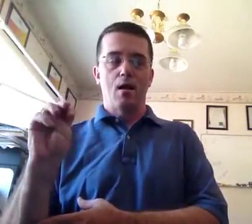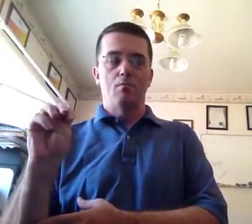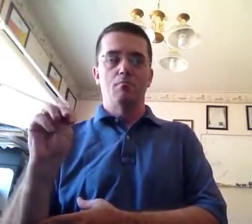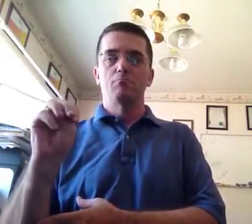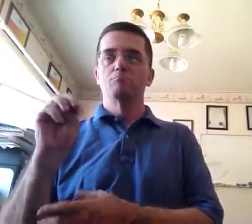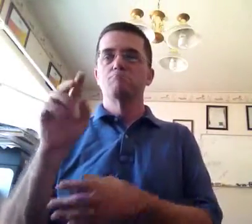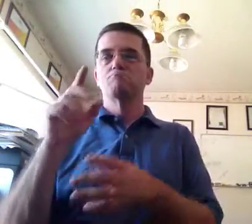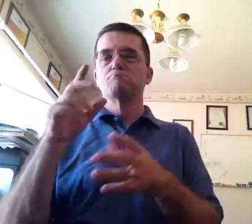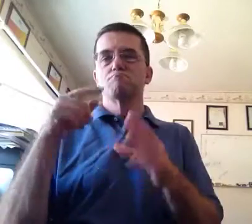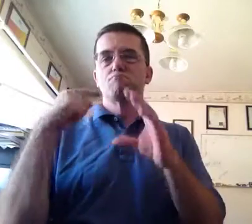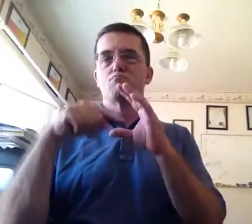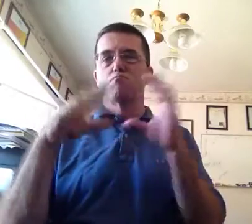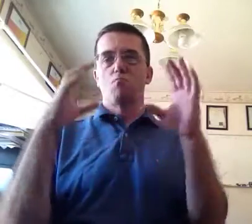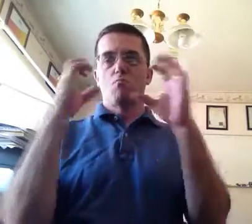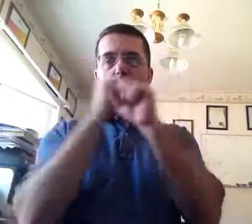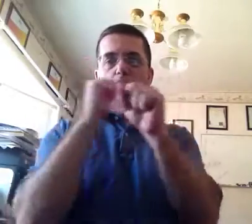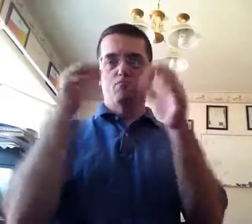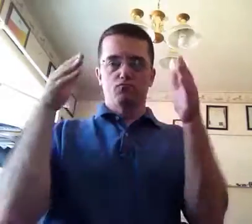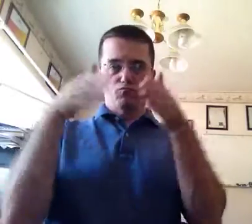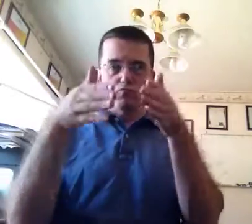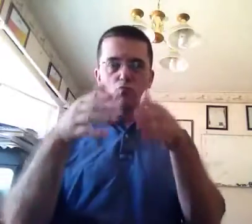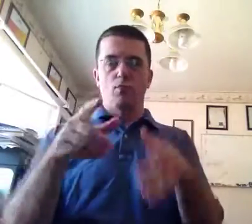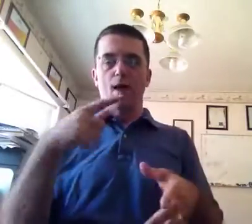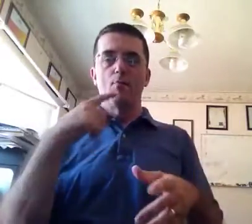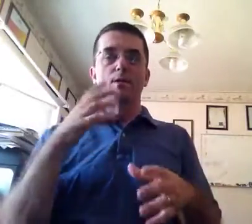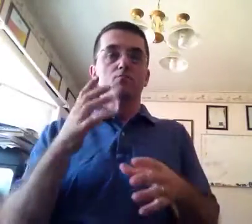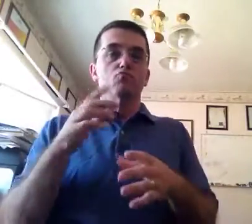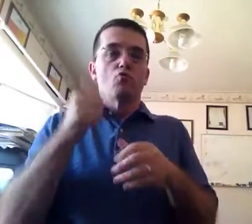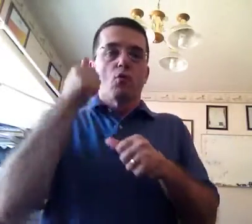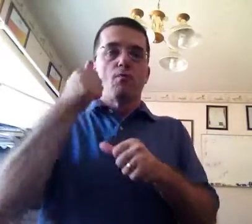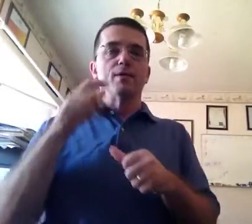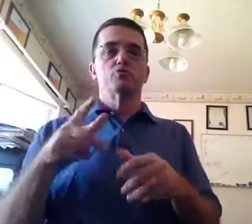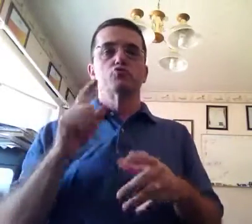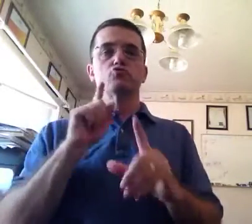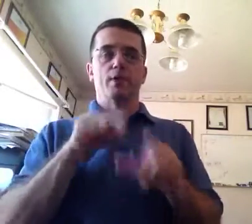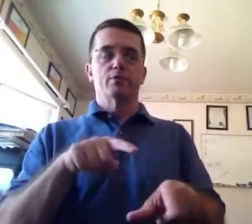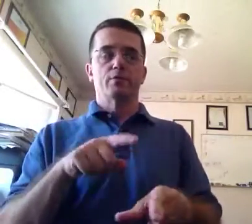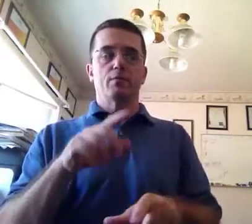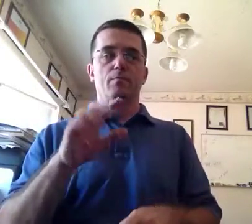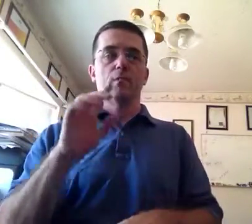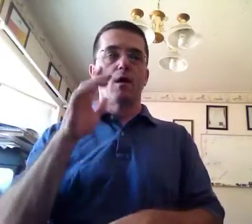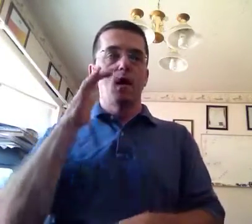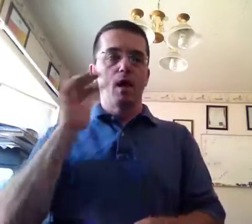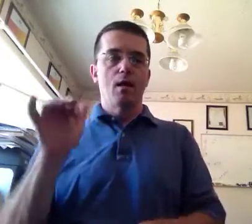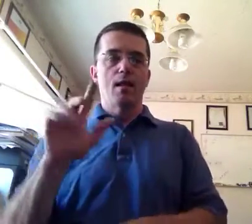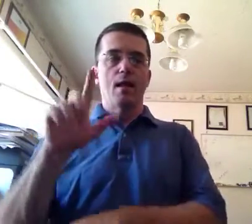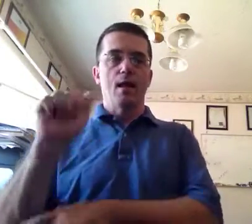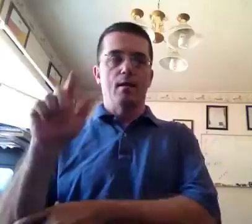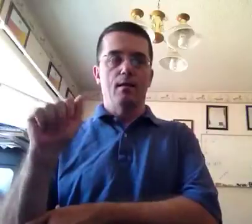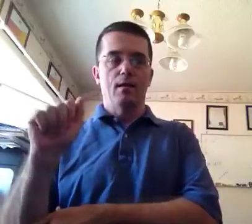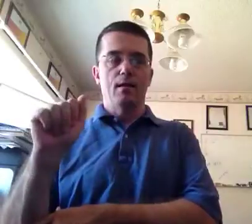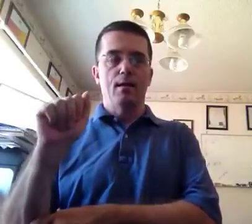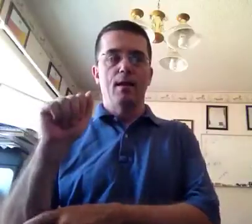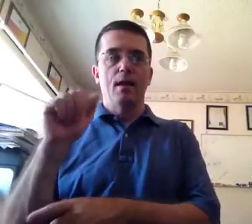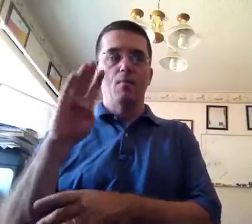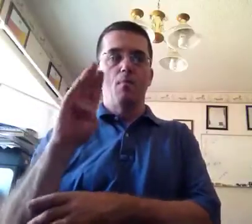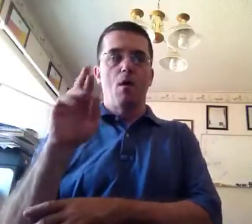do our best to answer them as a part of the show today. Los Angeles starts off this hour. Barbara's with us. Hey, Barbara, how are you?